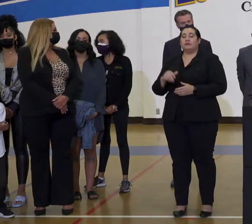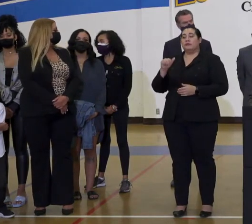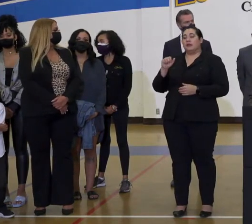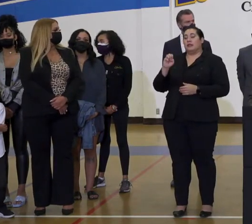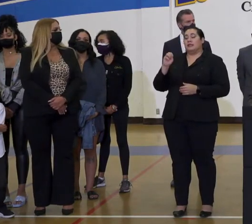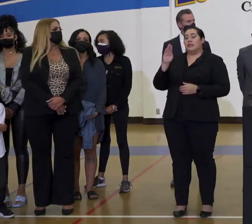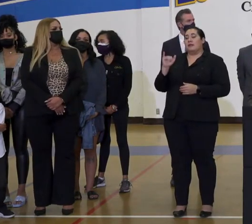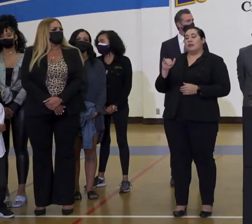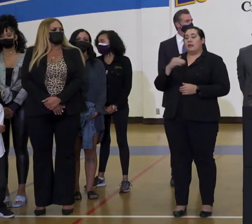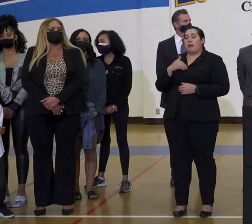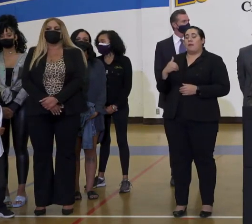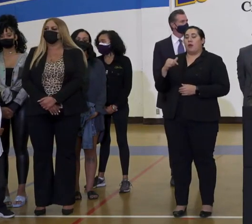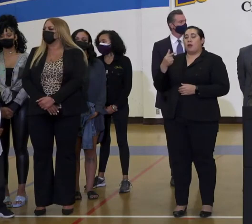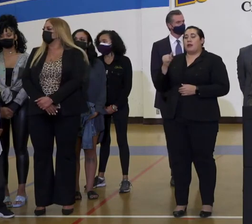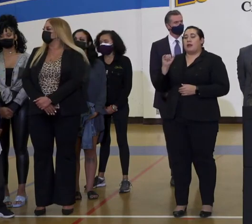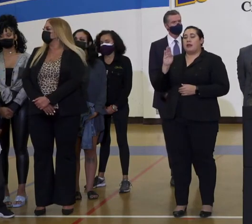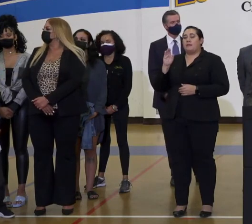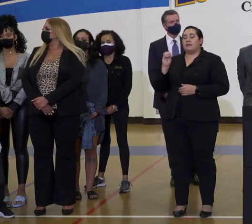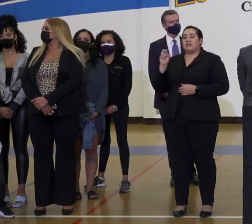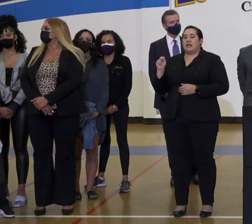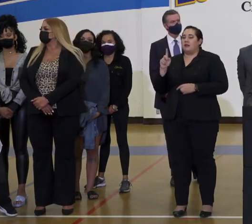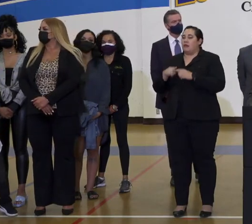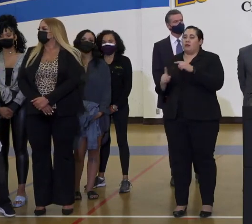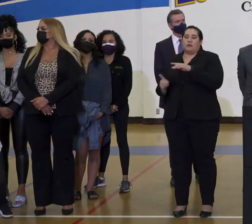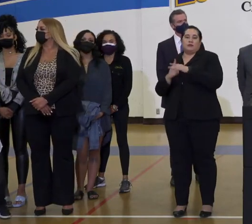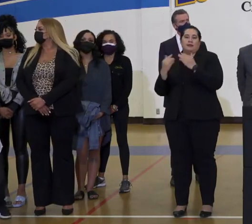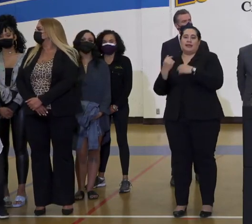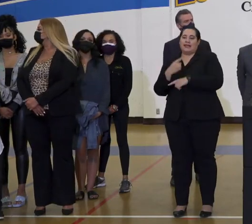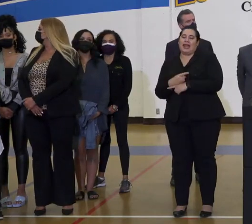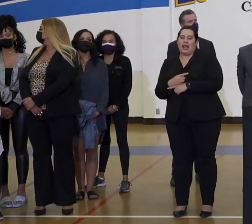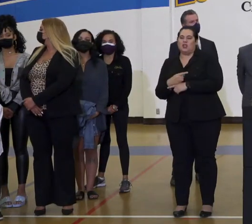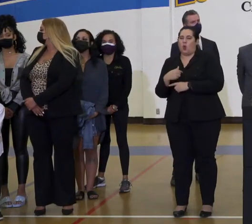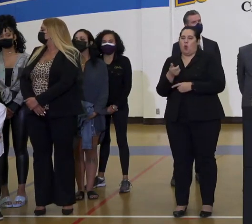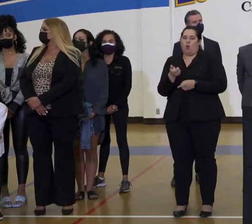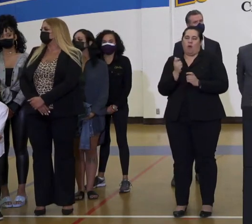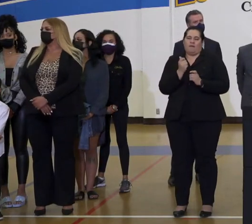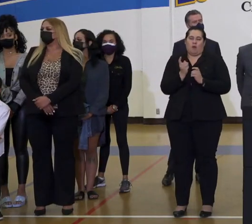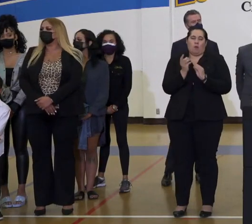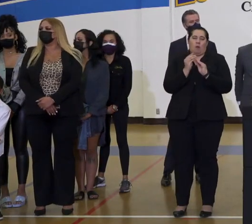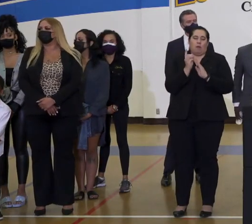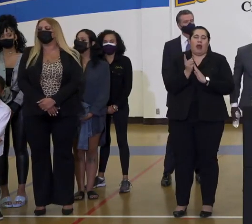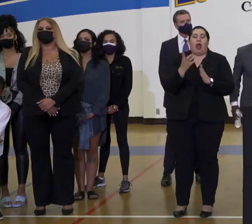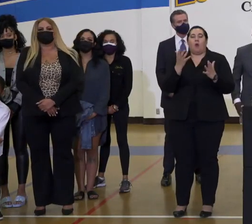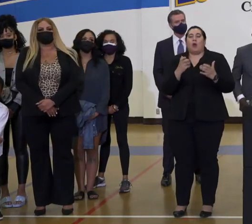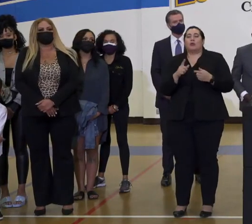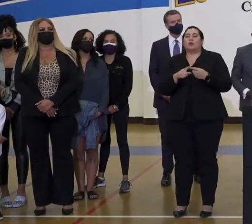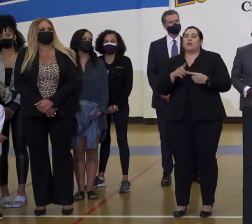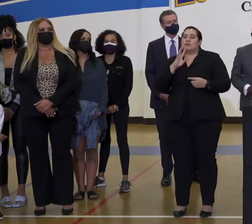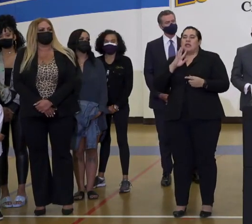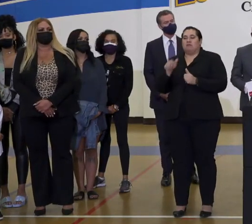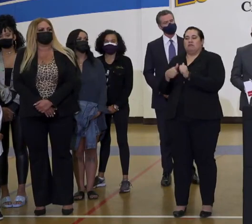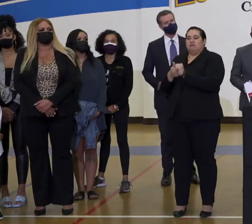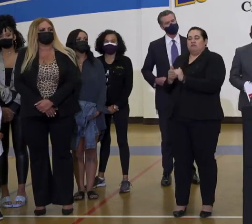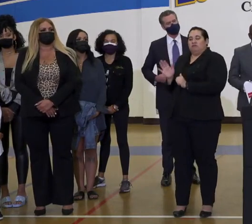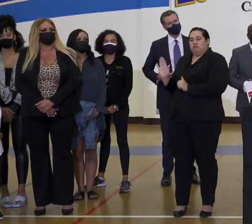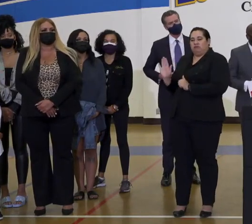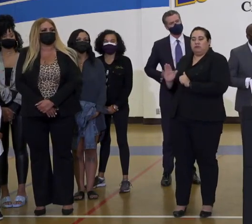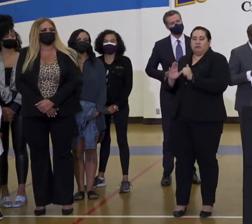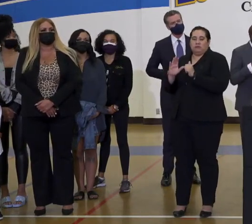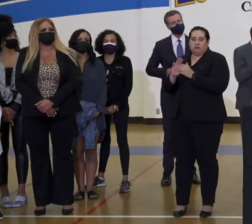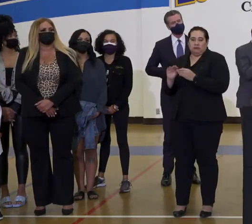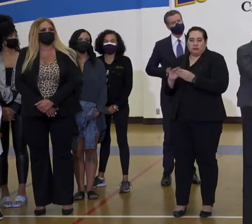Assemblymember Gibson, could not be here today, and if you just allow me just a few more minutes, I'd like to speak on behalf of his